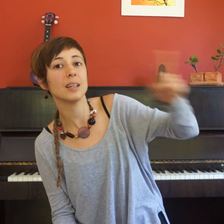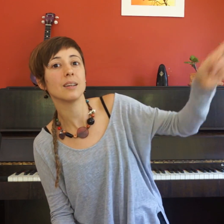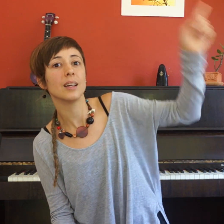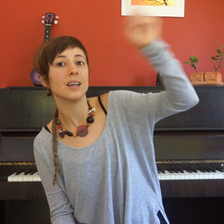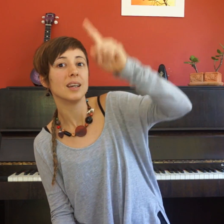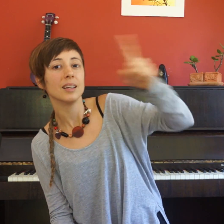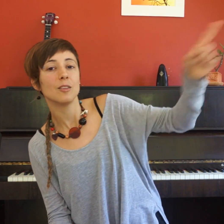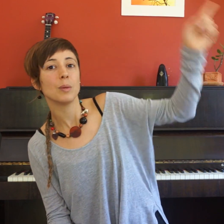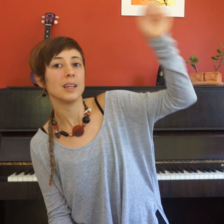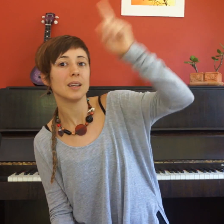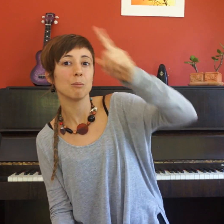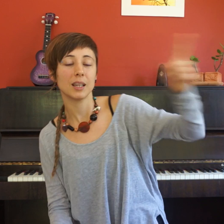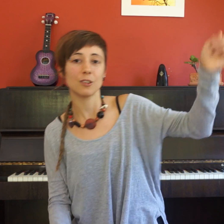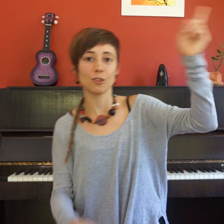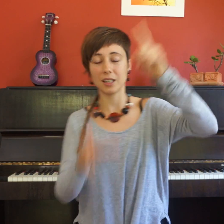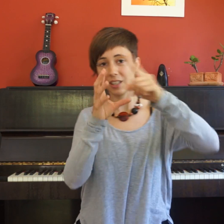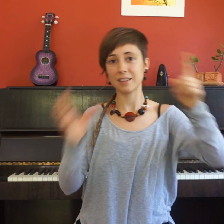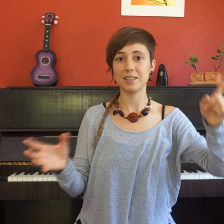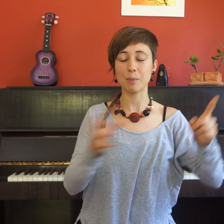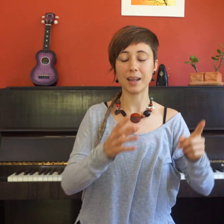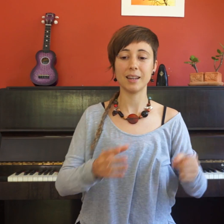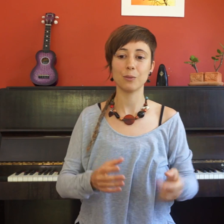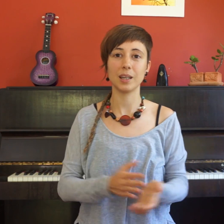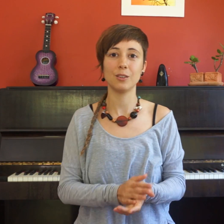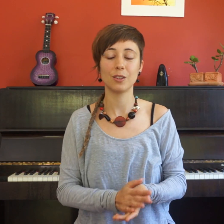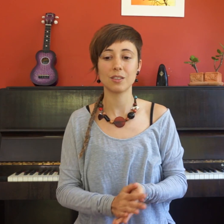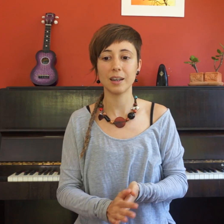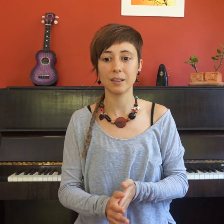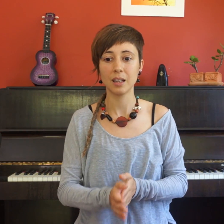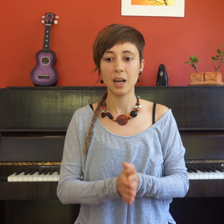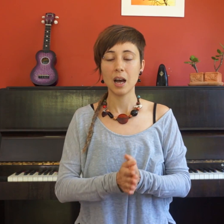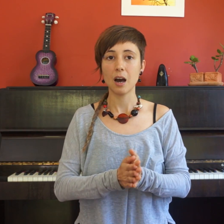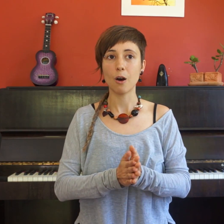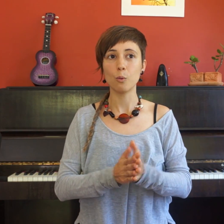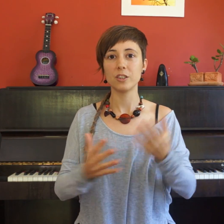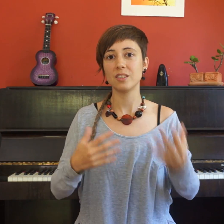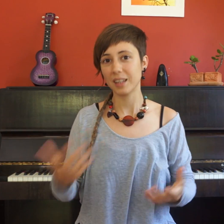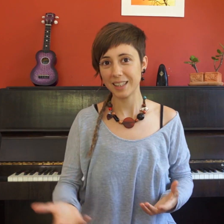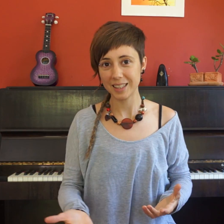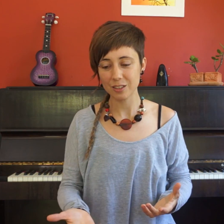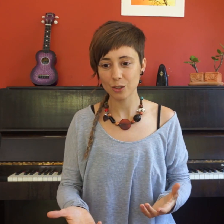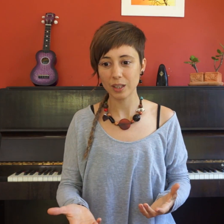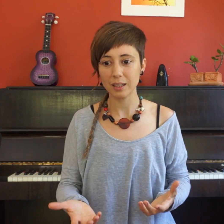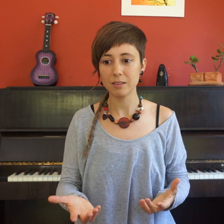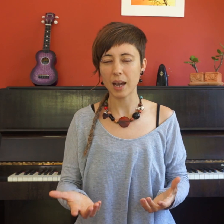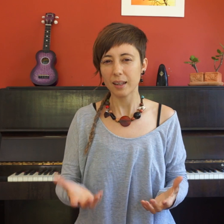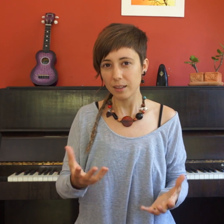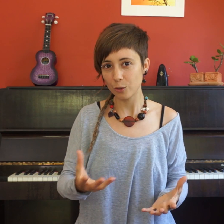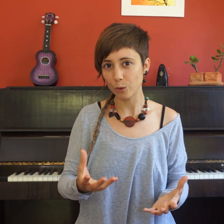spinning, making sure that she can see my hand when I do the sign. Or when she started eating solids, I needed to know